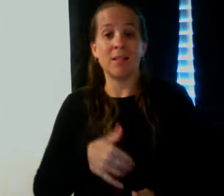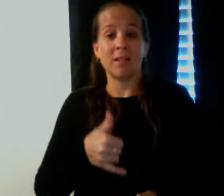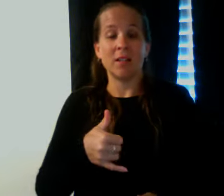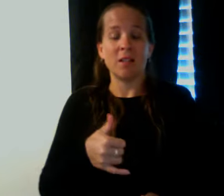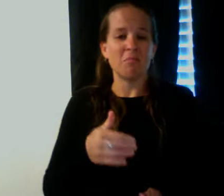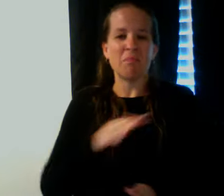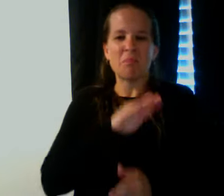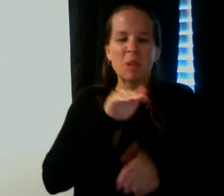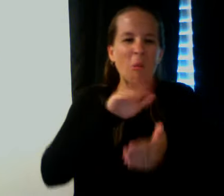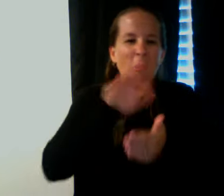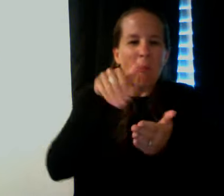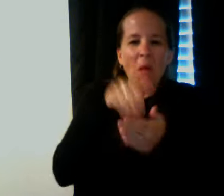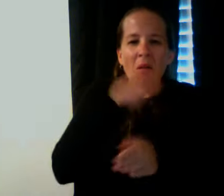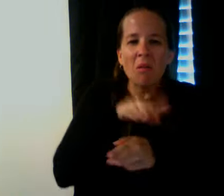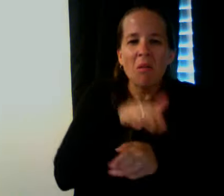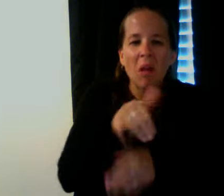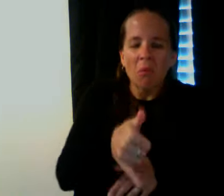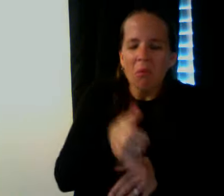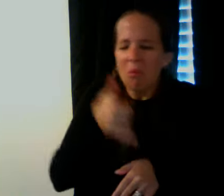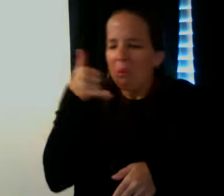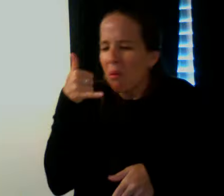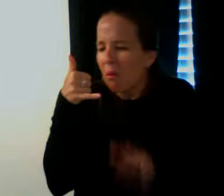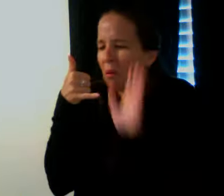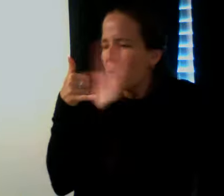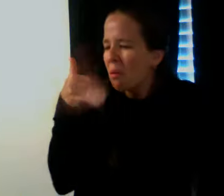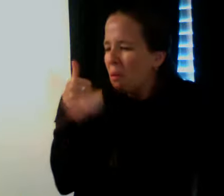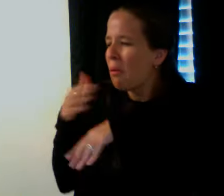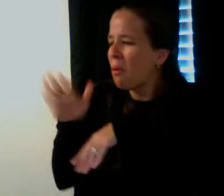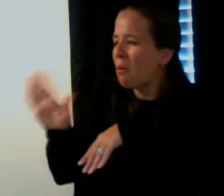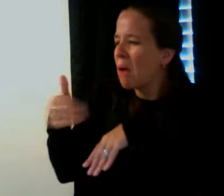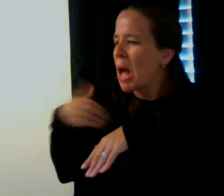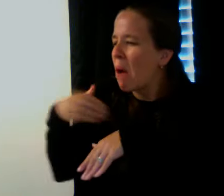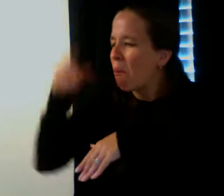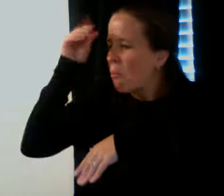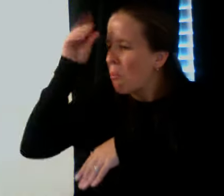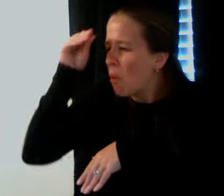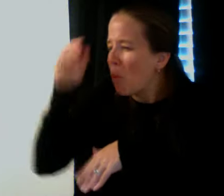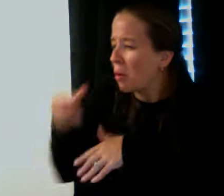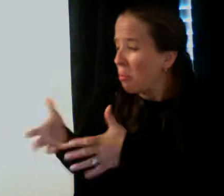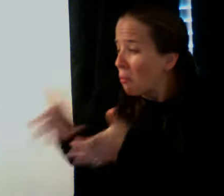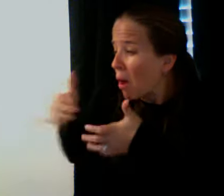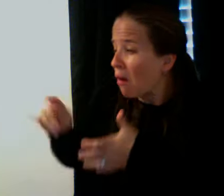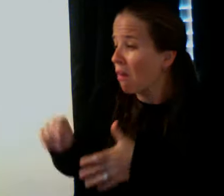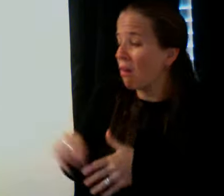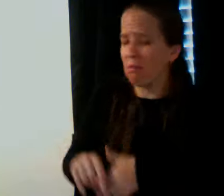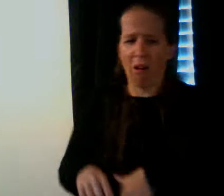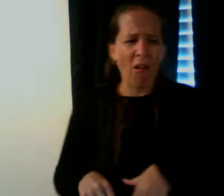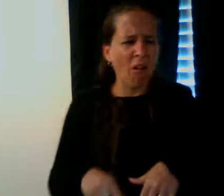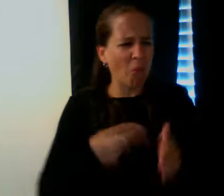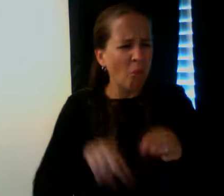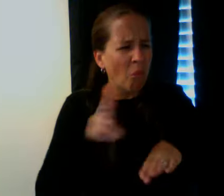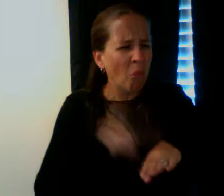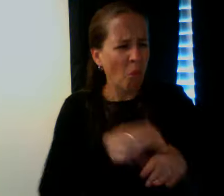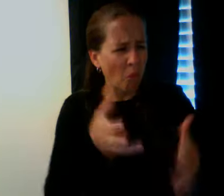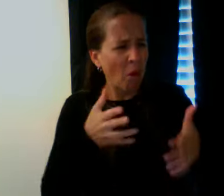him?" They said, "Of course." My biological mother found out later that my mother had